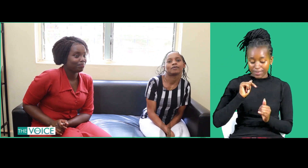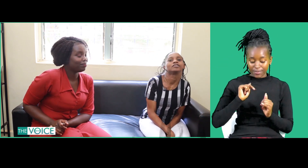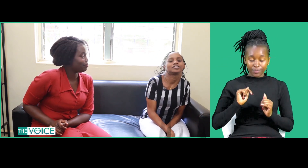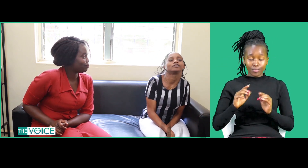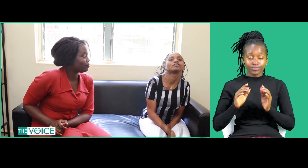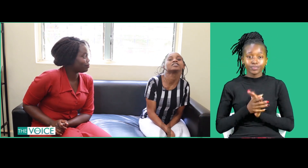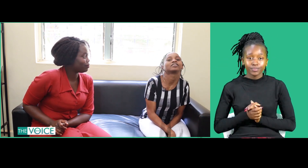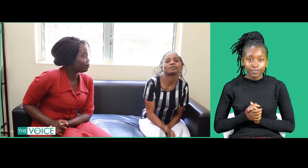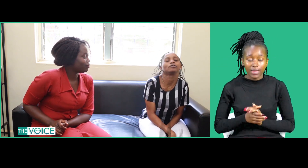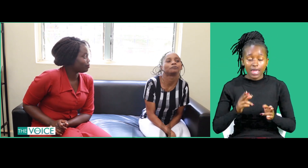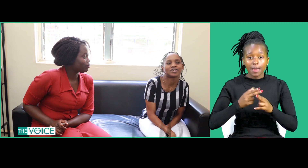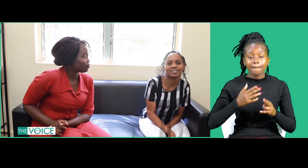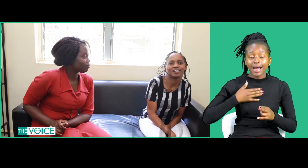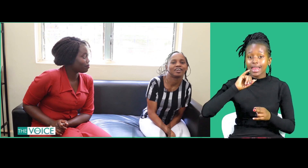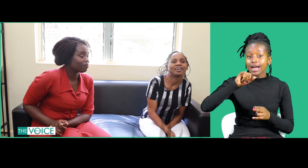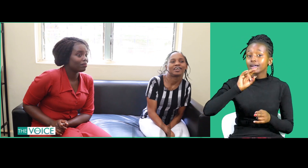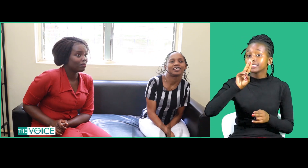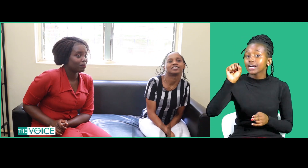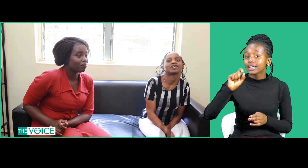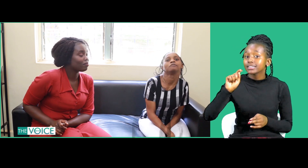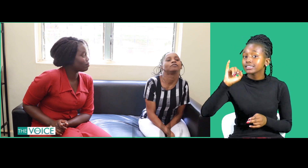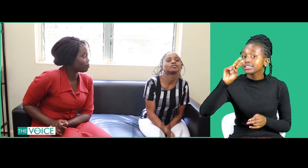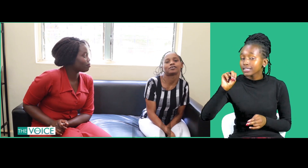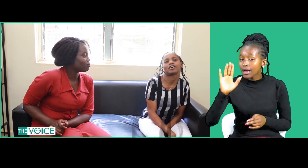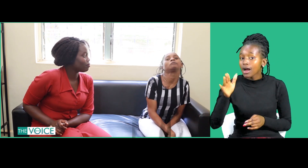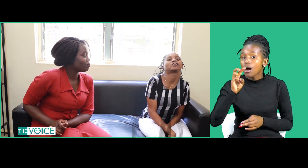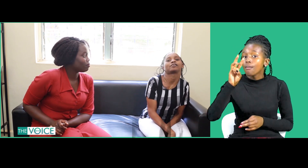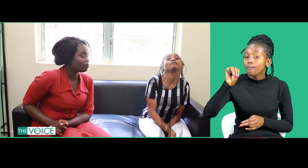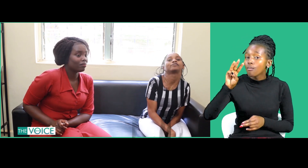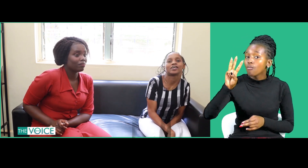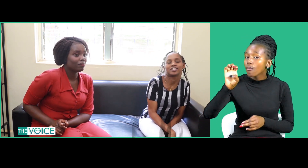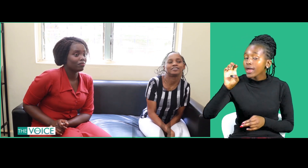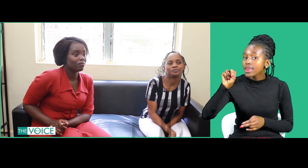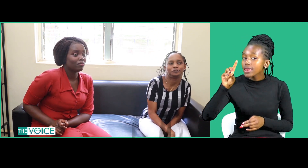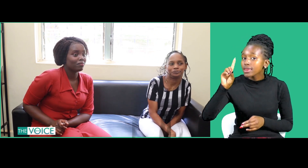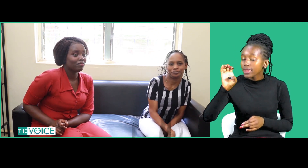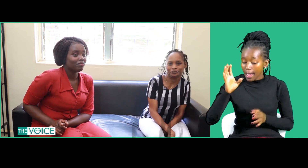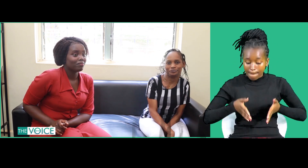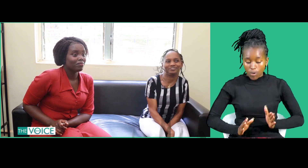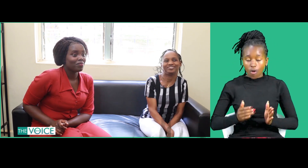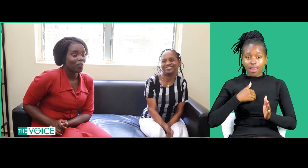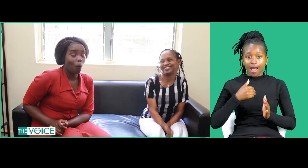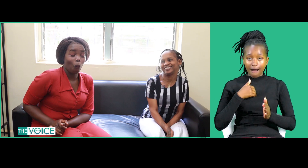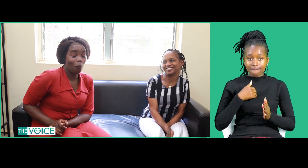born with a condition in cerebral palsy, and I'm also a mother of one.